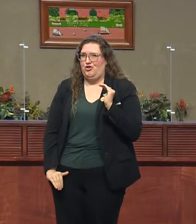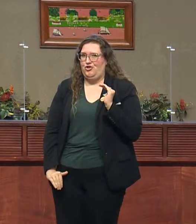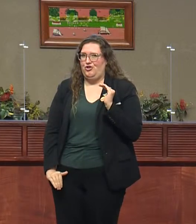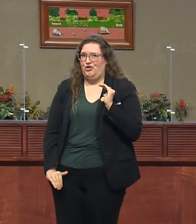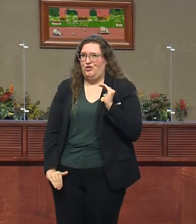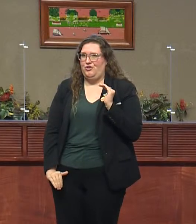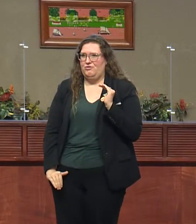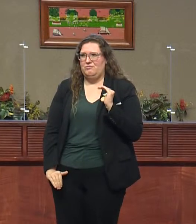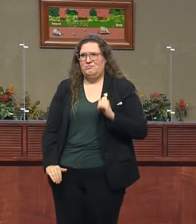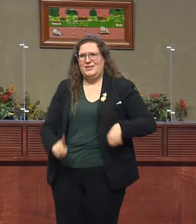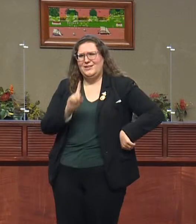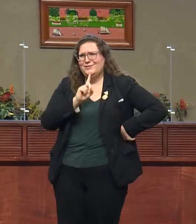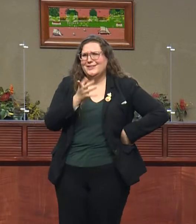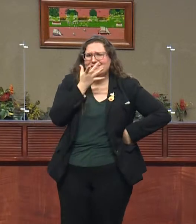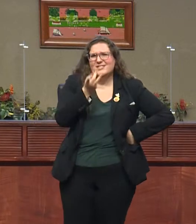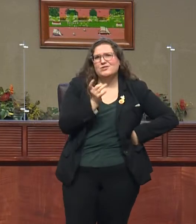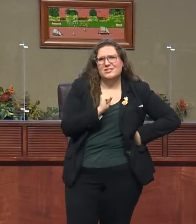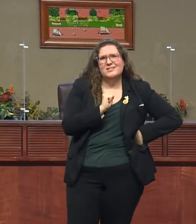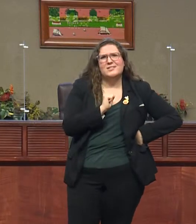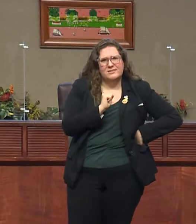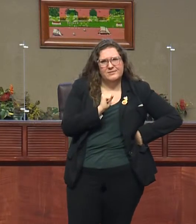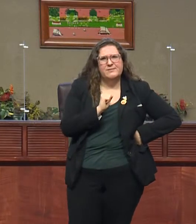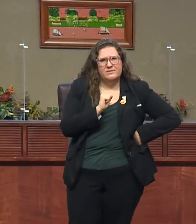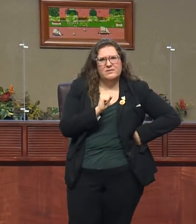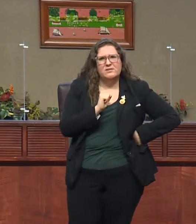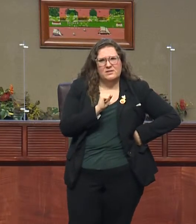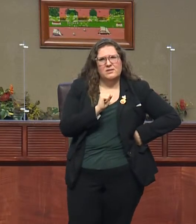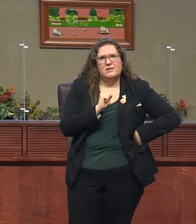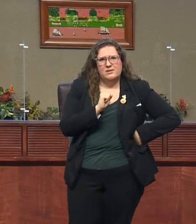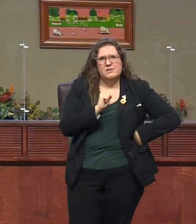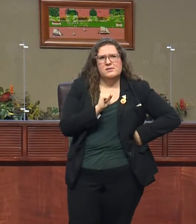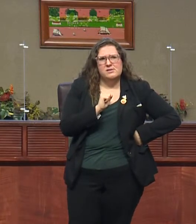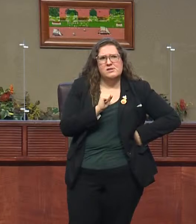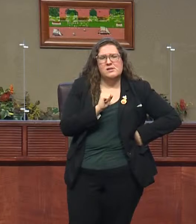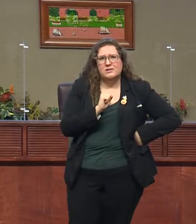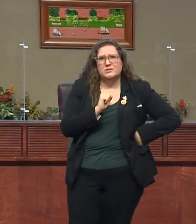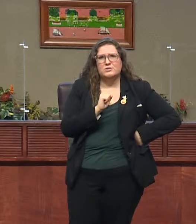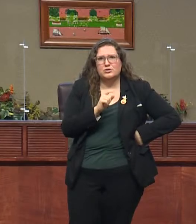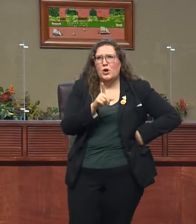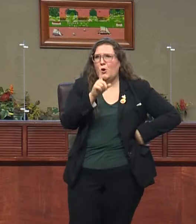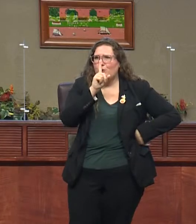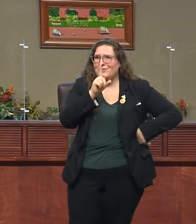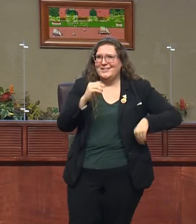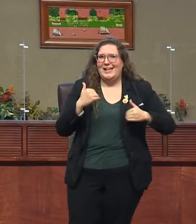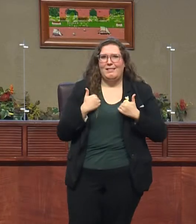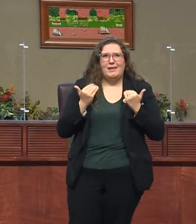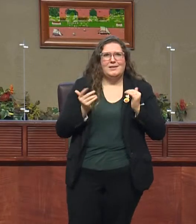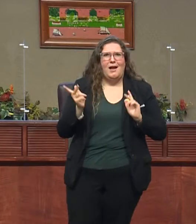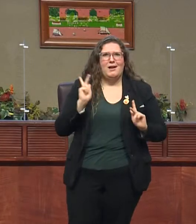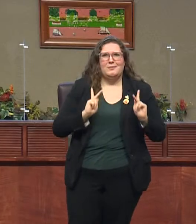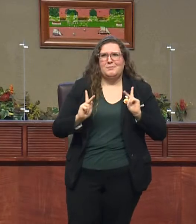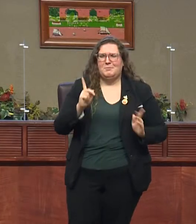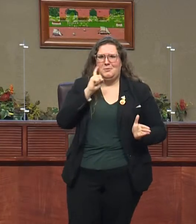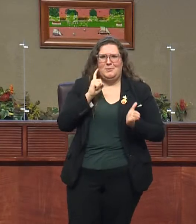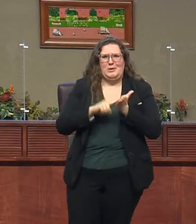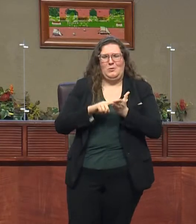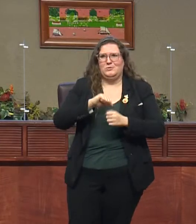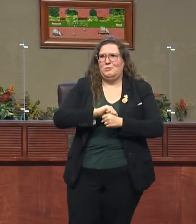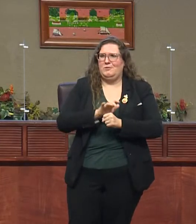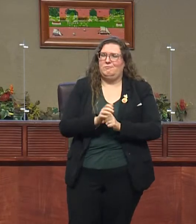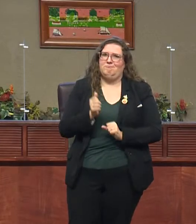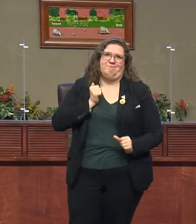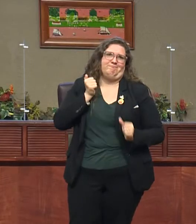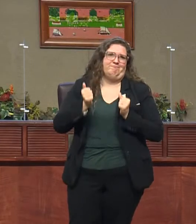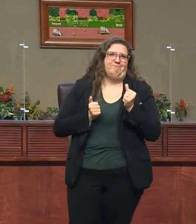So that's another indication that is fueling in the younger segment of the population. And